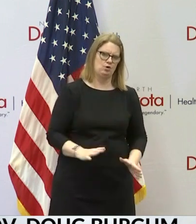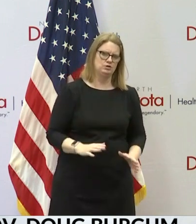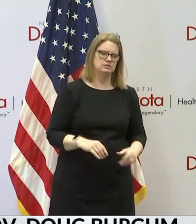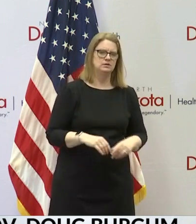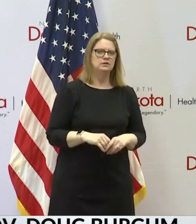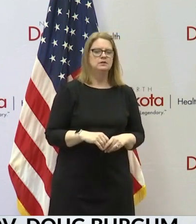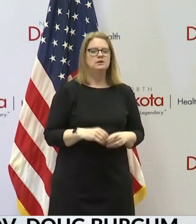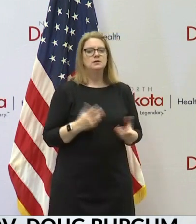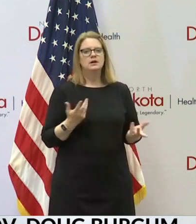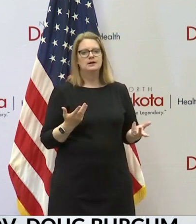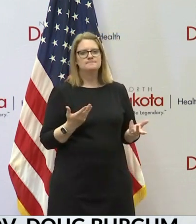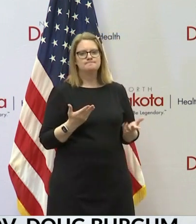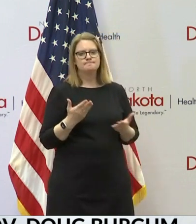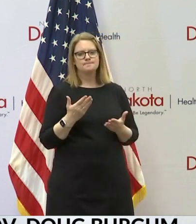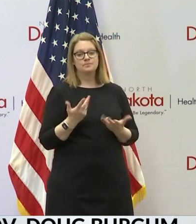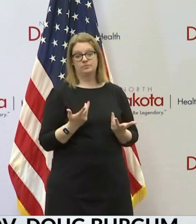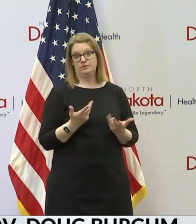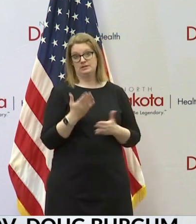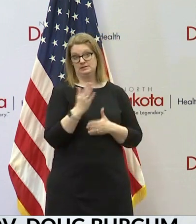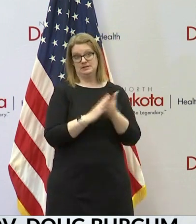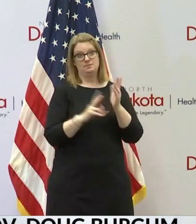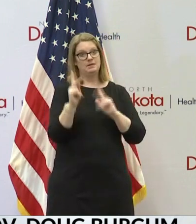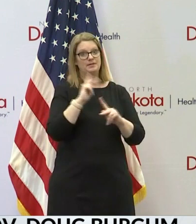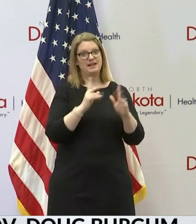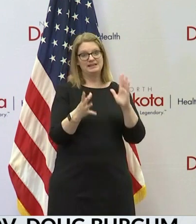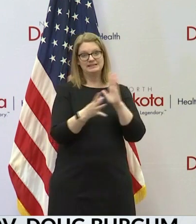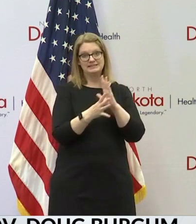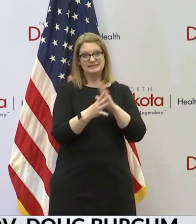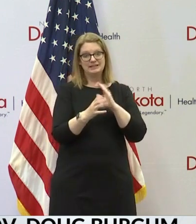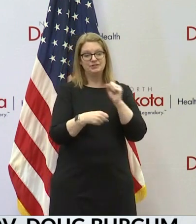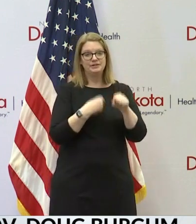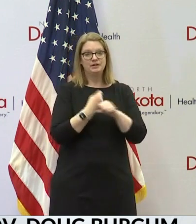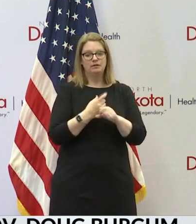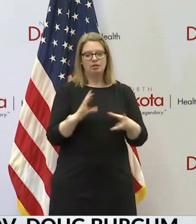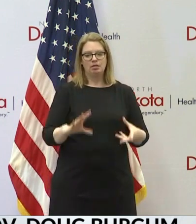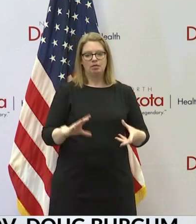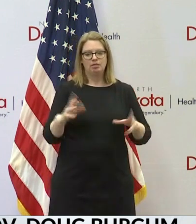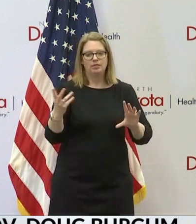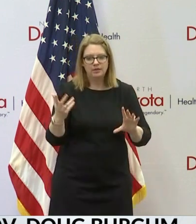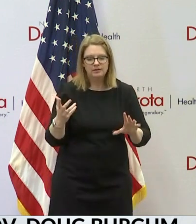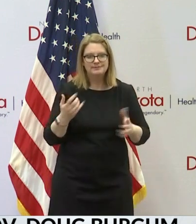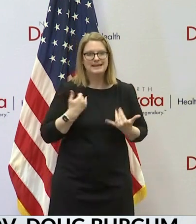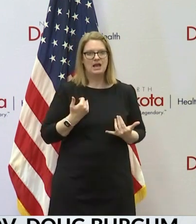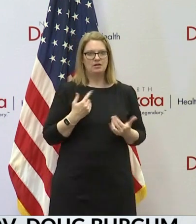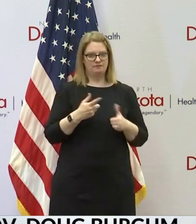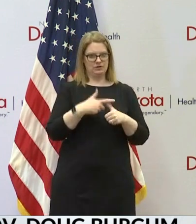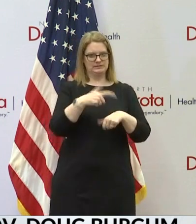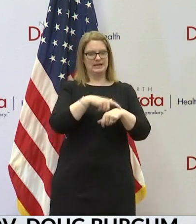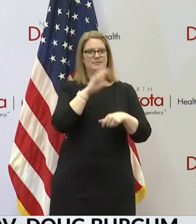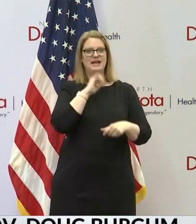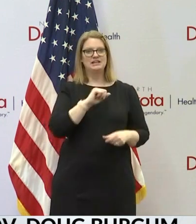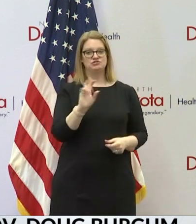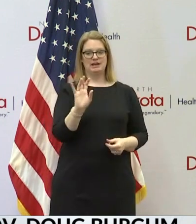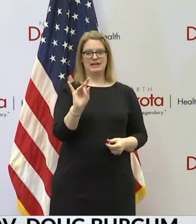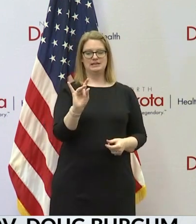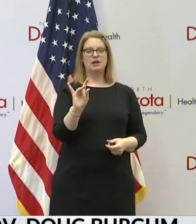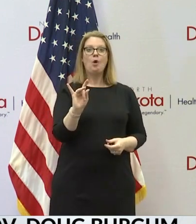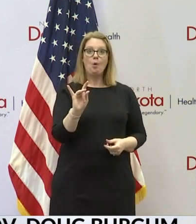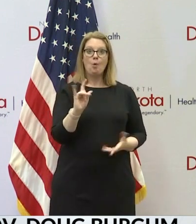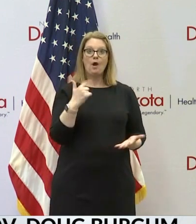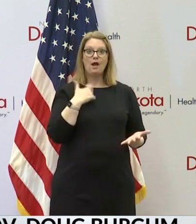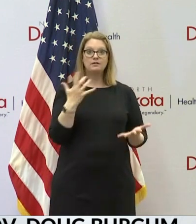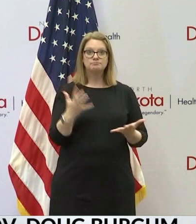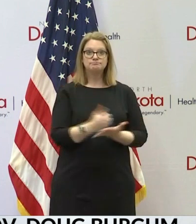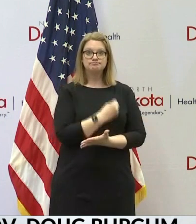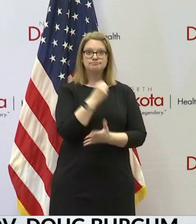who may have had a disrupted senior year, and this is the first time they've turned 18 since the last election, have a chance